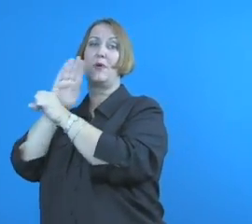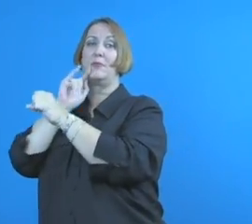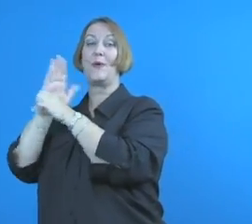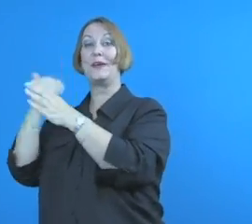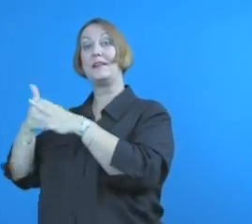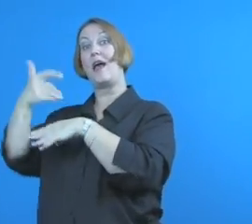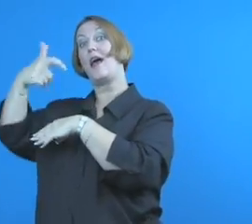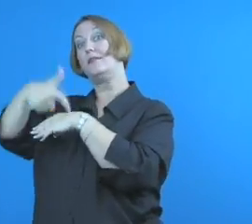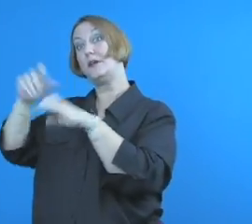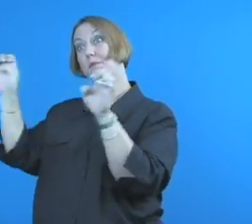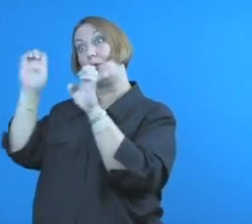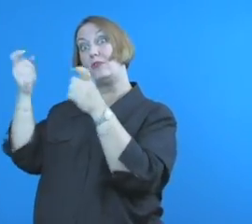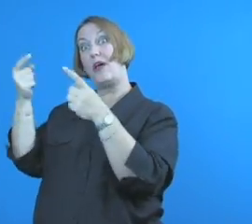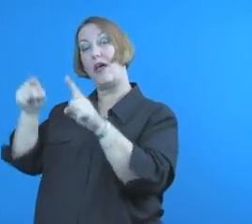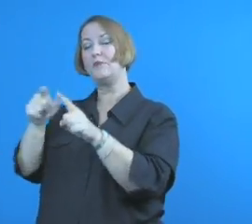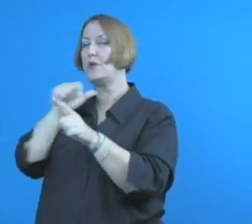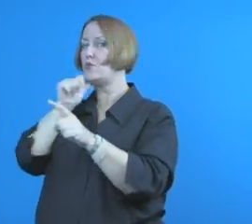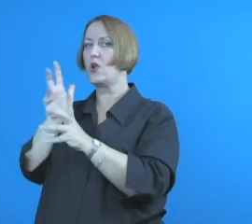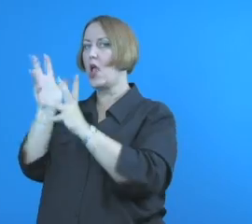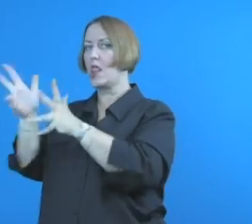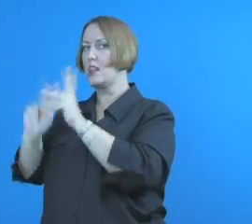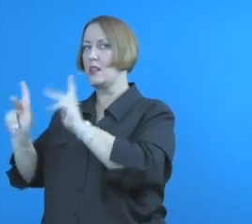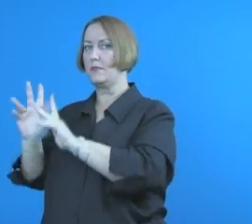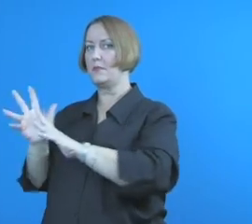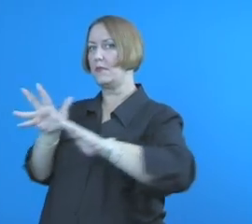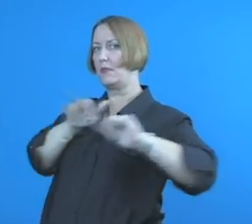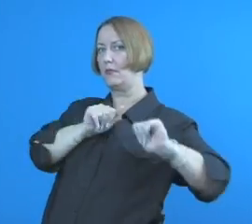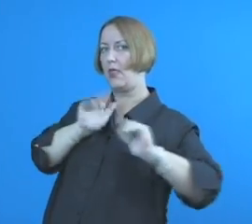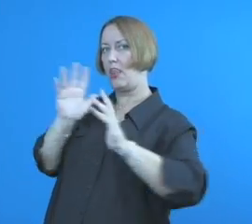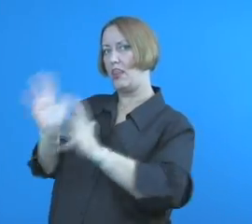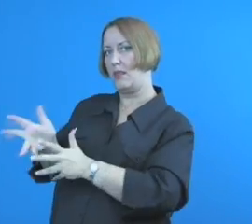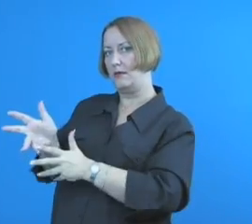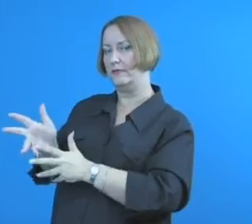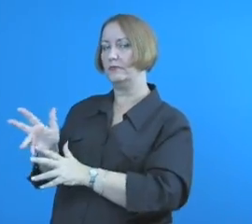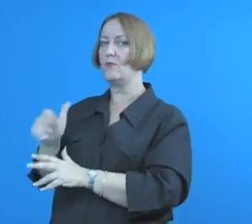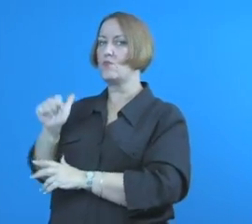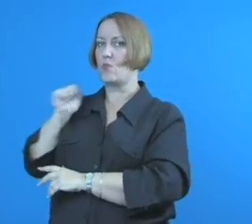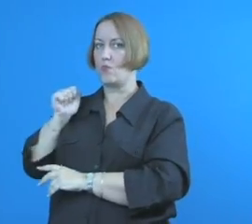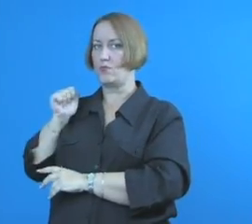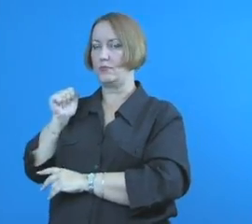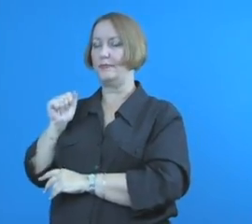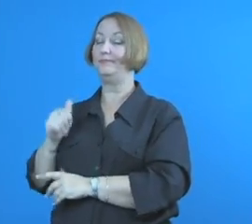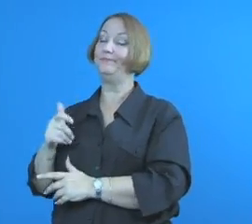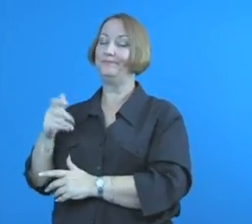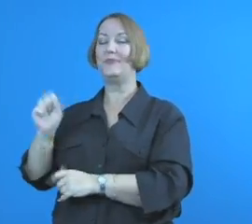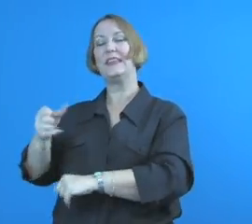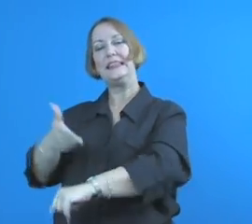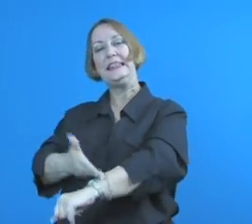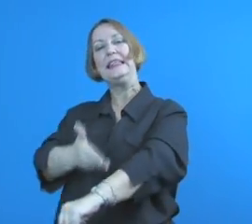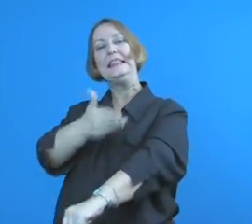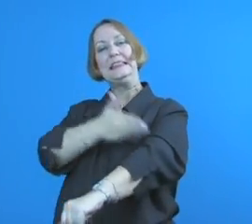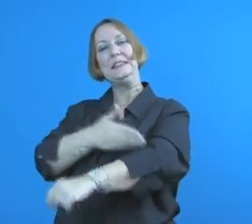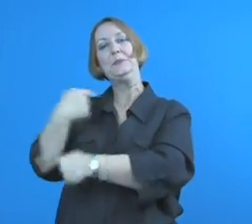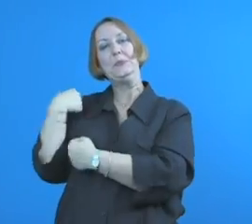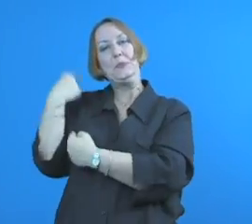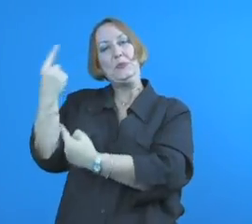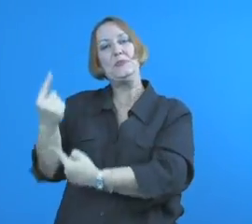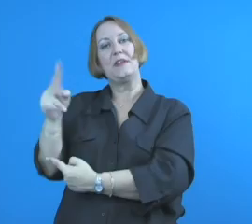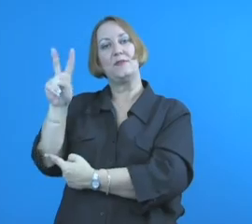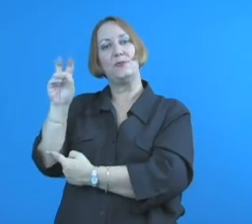the hurricanes of 2005, but as we enter hurricane season 2008, we've adopted a Vegas attitude, betting that everything will turn